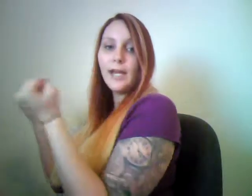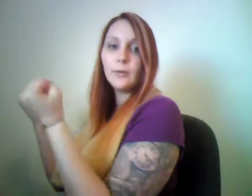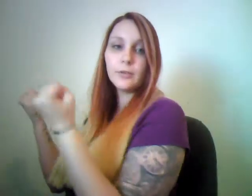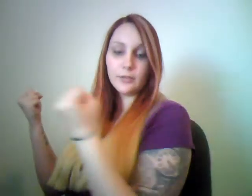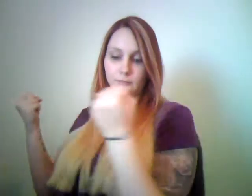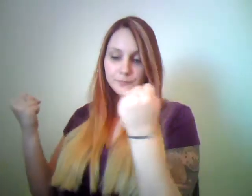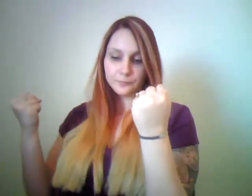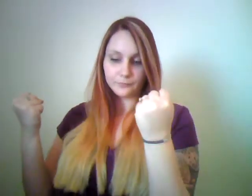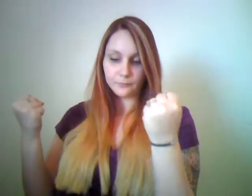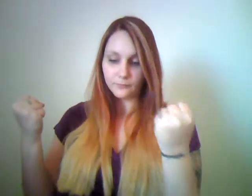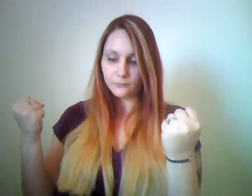power.